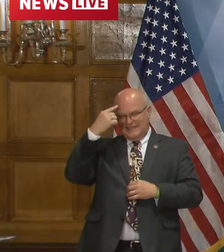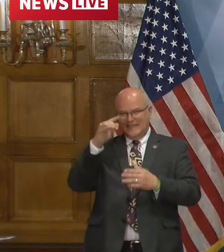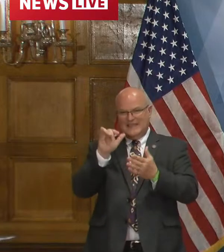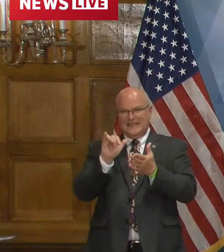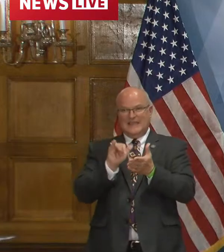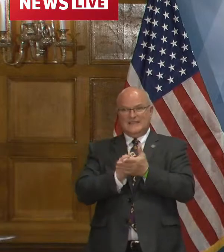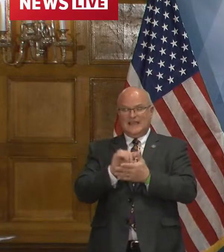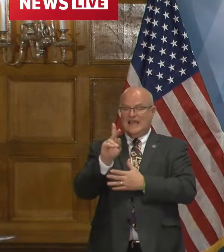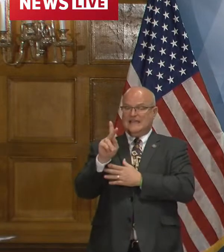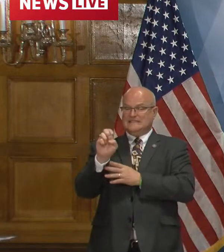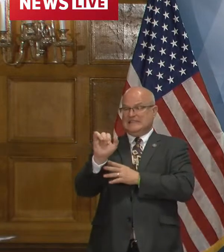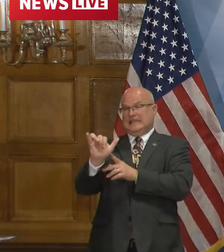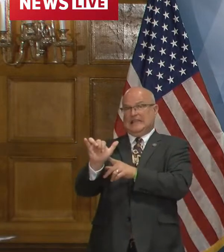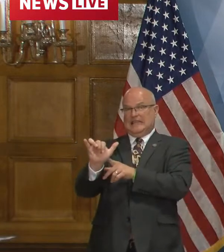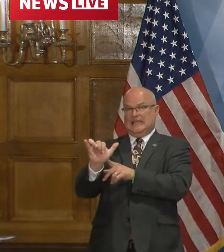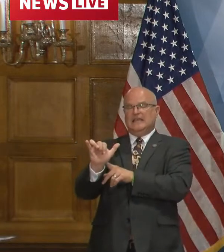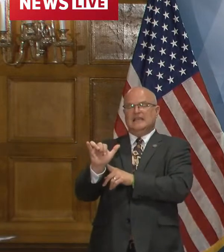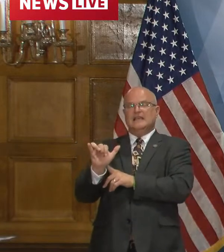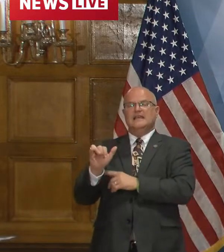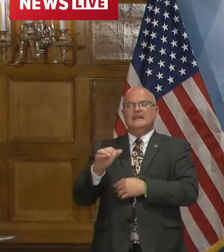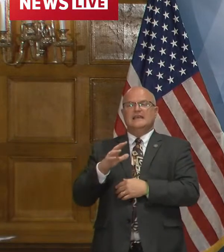is the key for it.